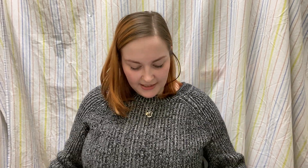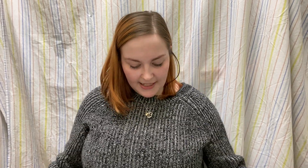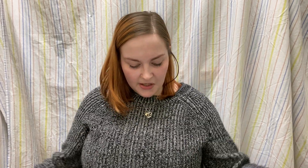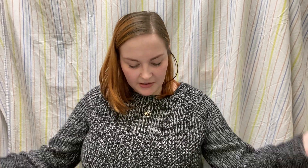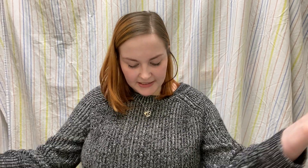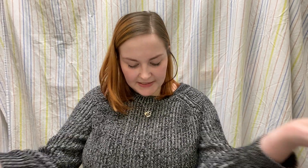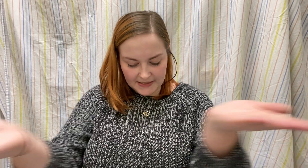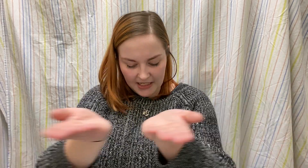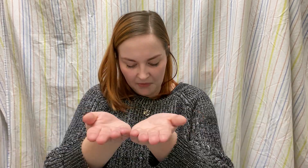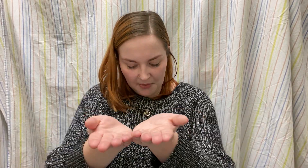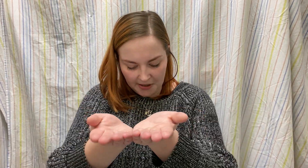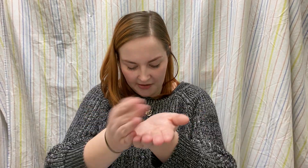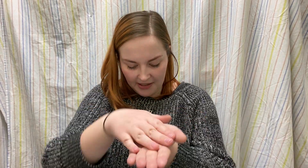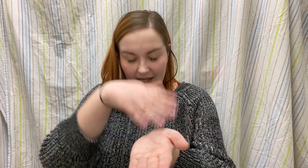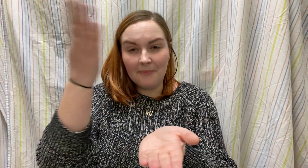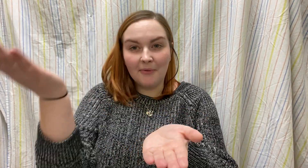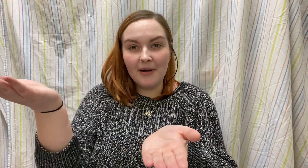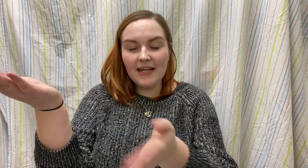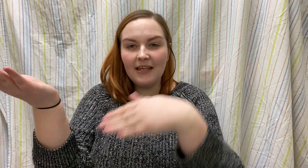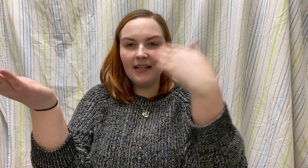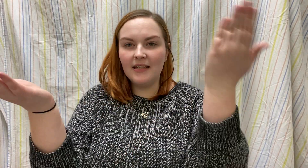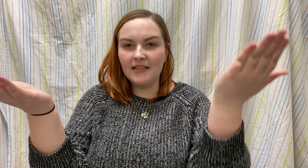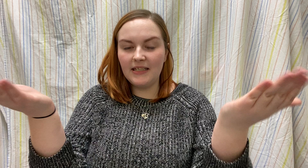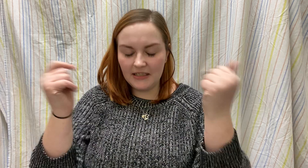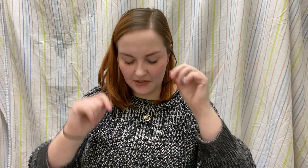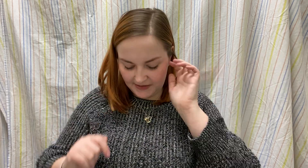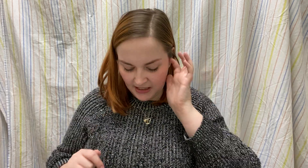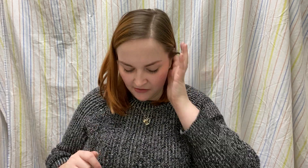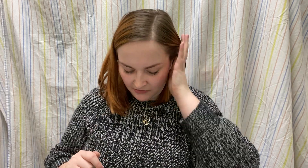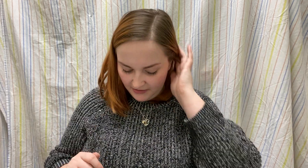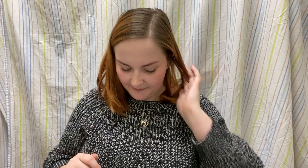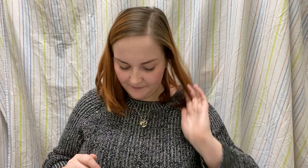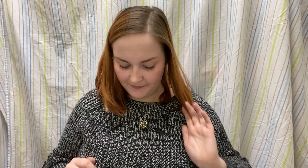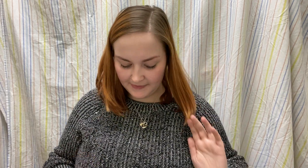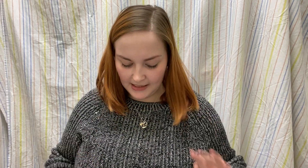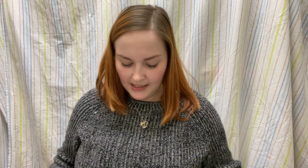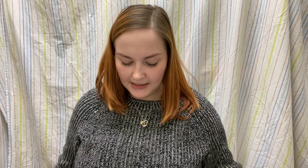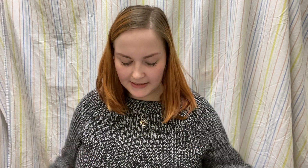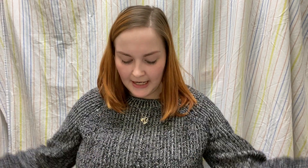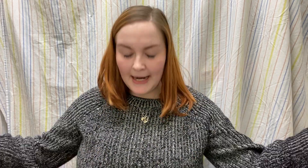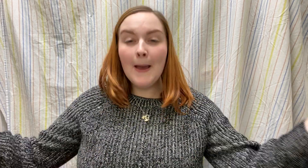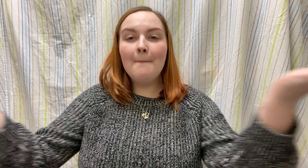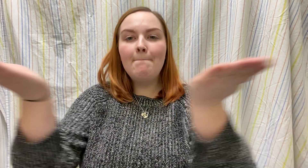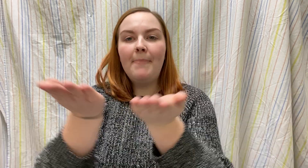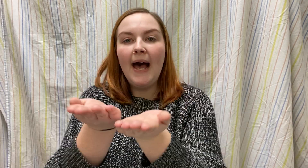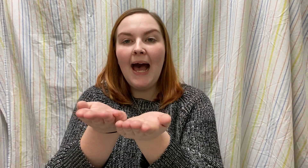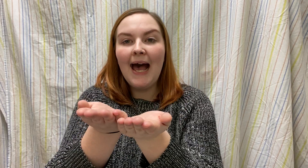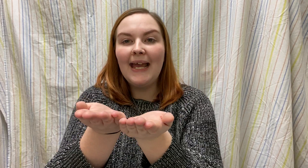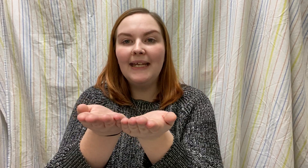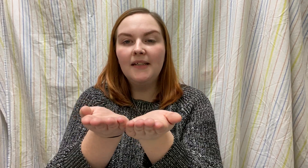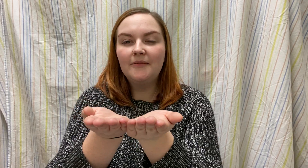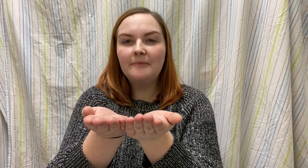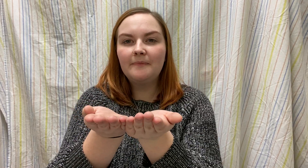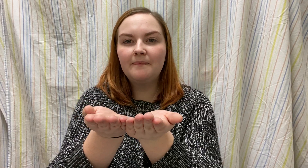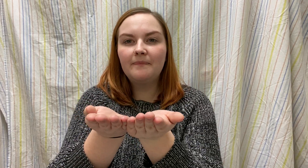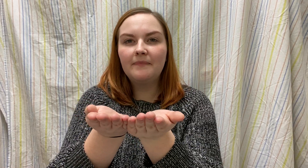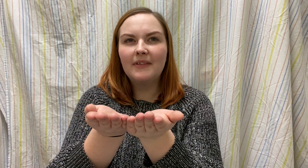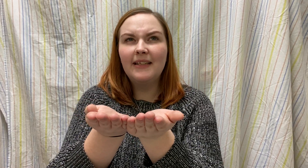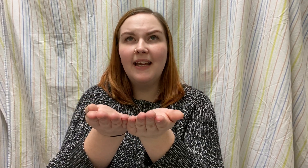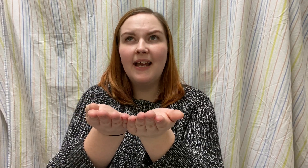Now let's say a word and break it into each sound. Say pie.